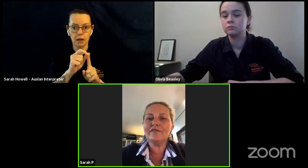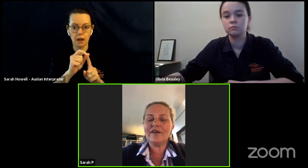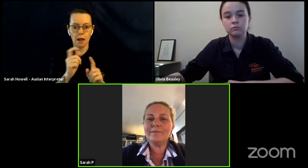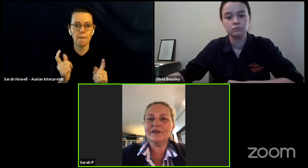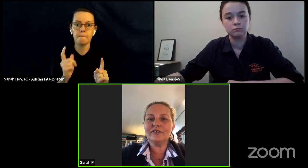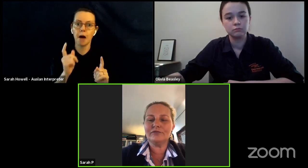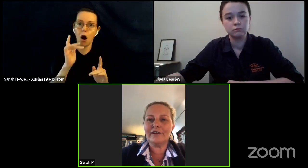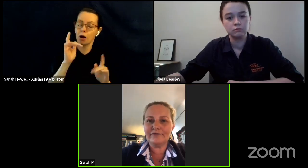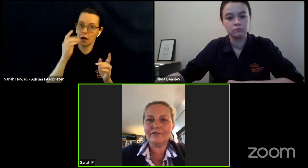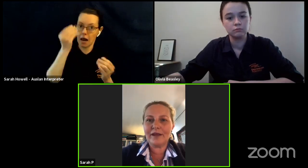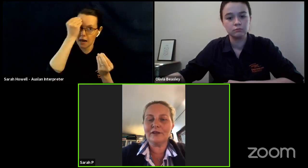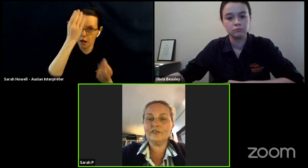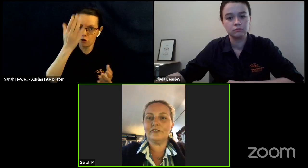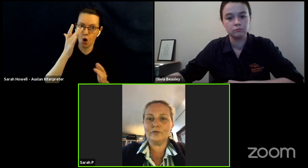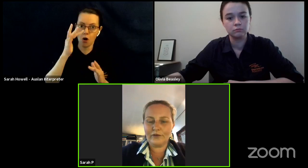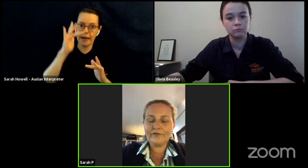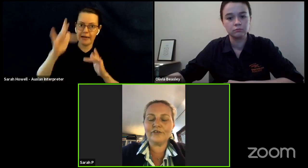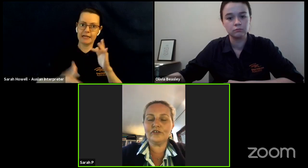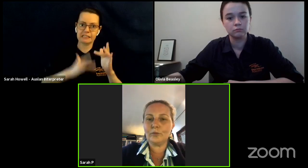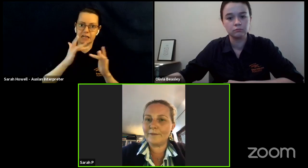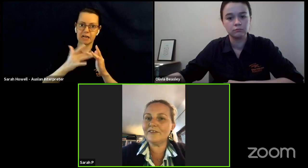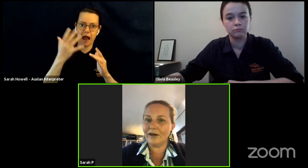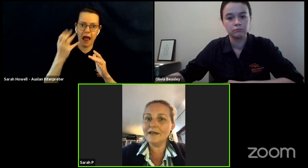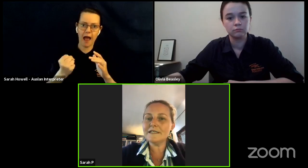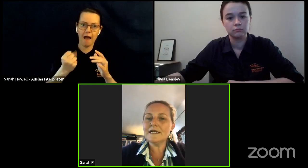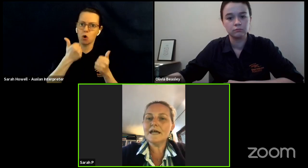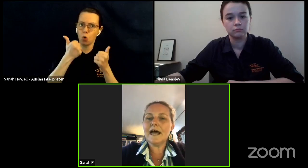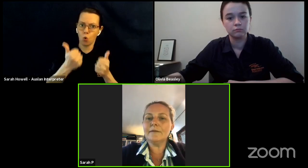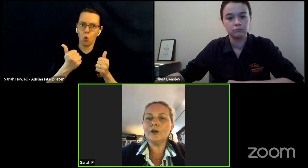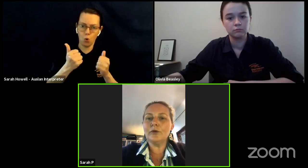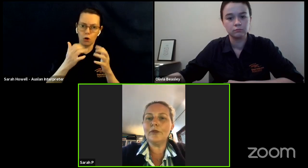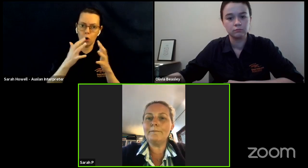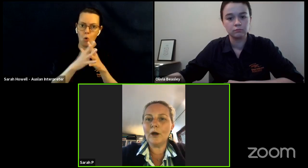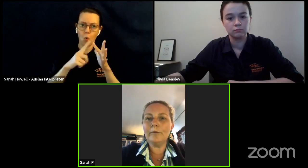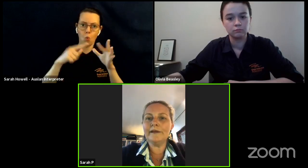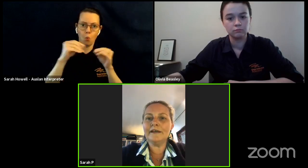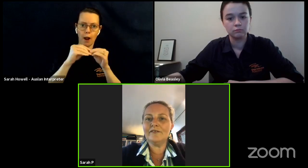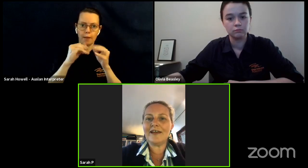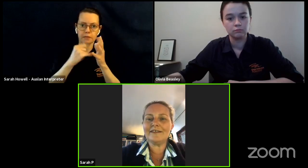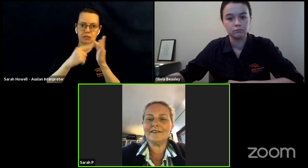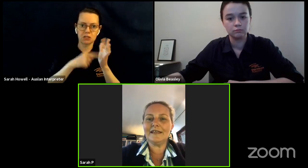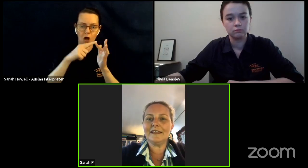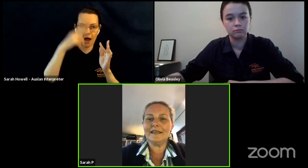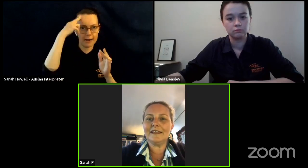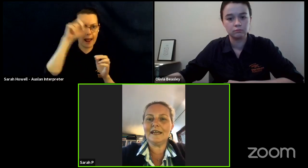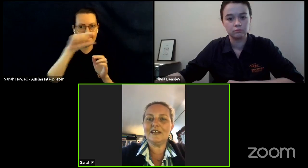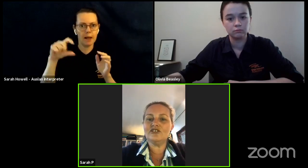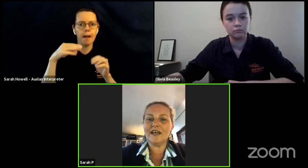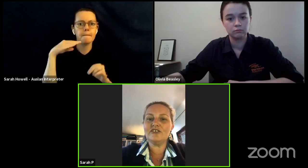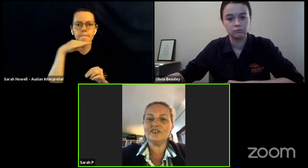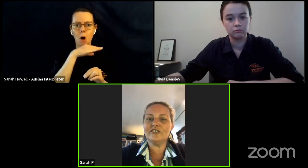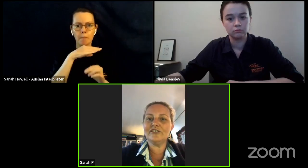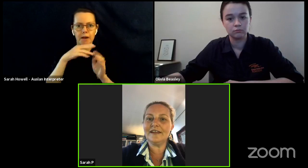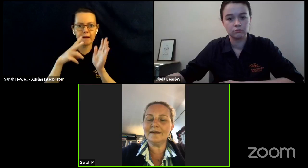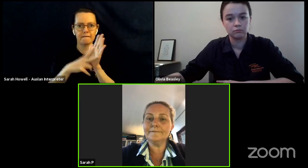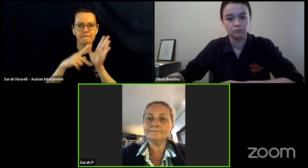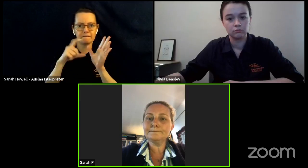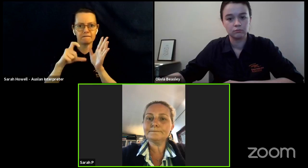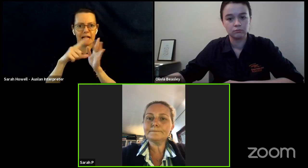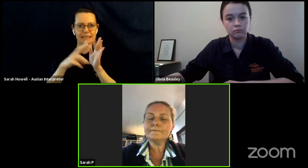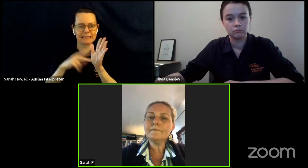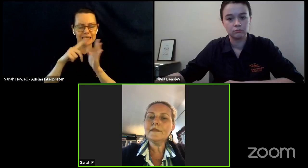have a fabulous reference website called the Melbourne Vaccine Education